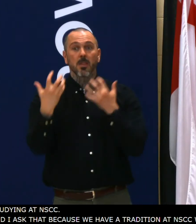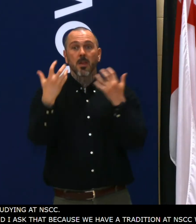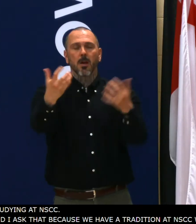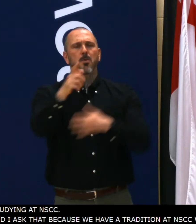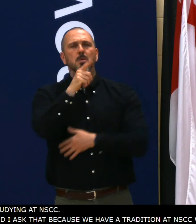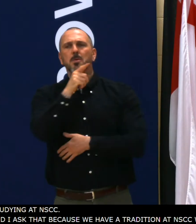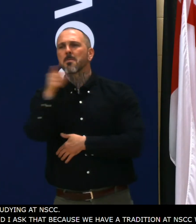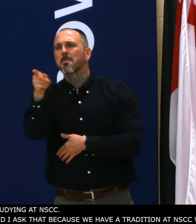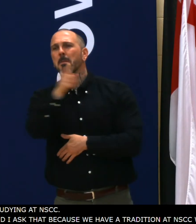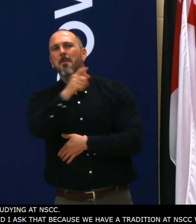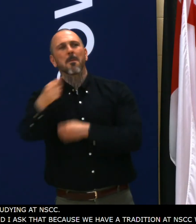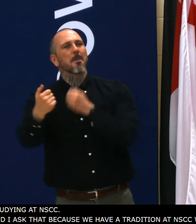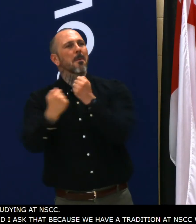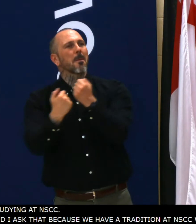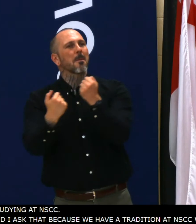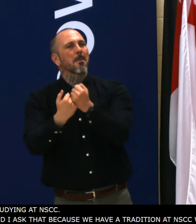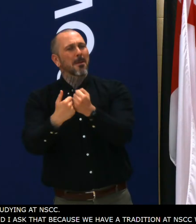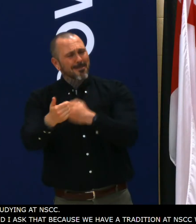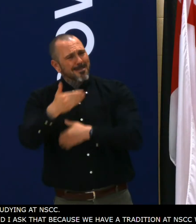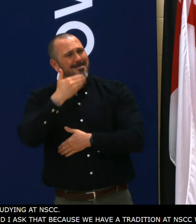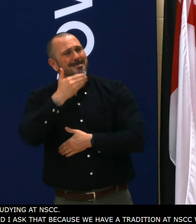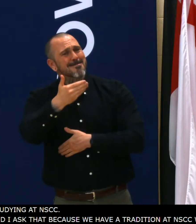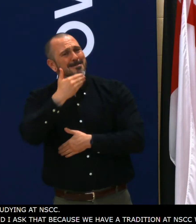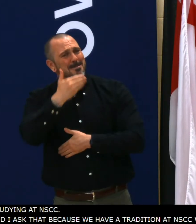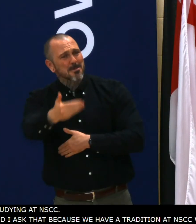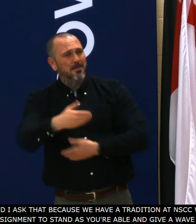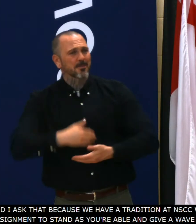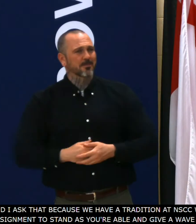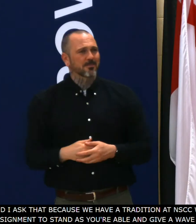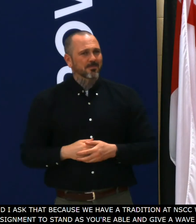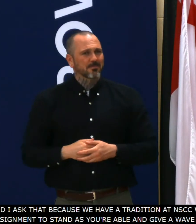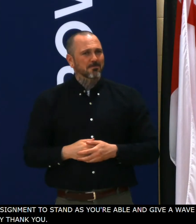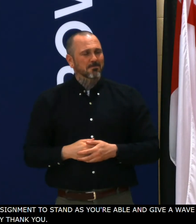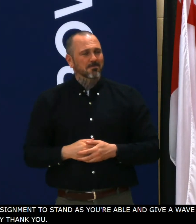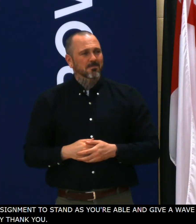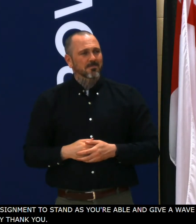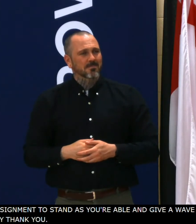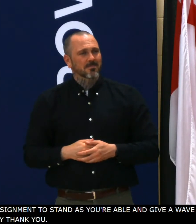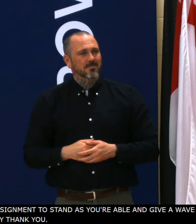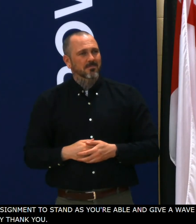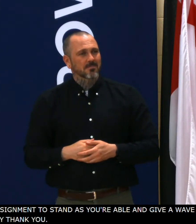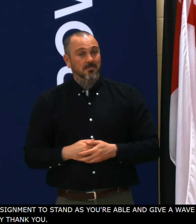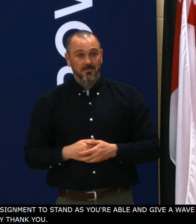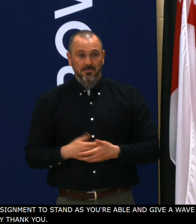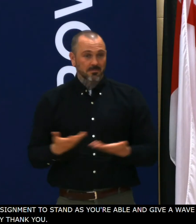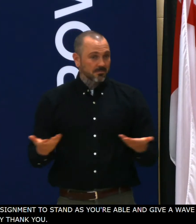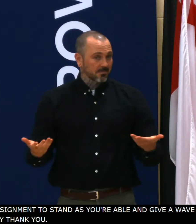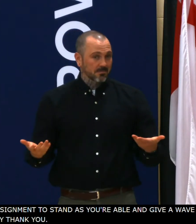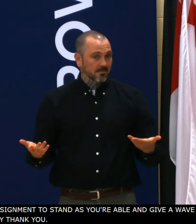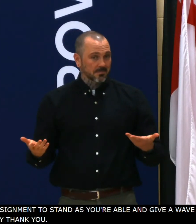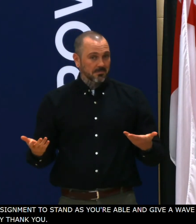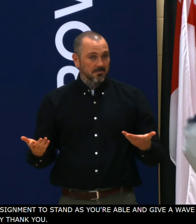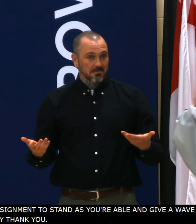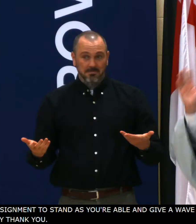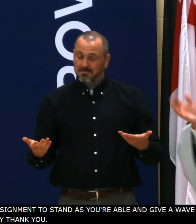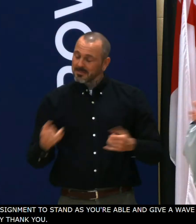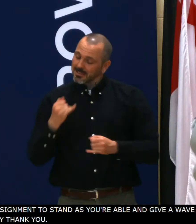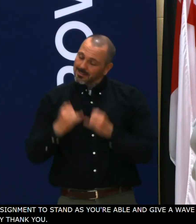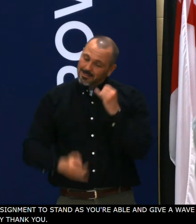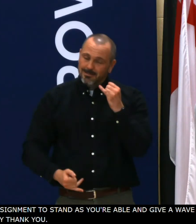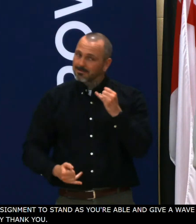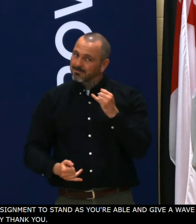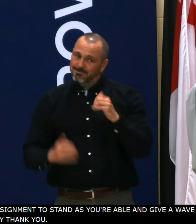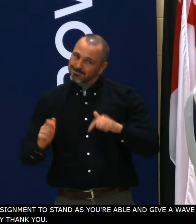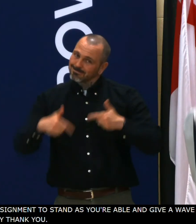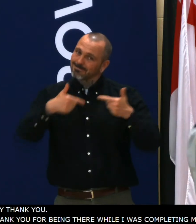you. Thank you for being there while I was completing my studies. So, graduates, as your last assignment, please